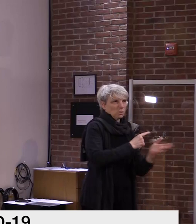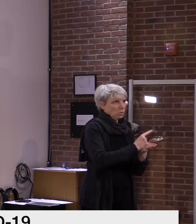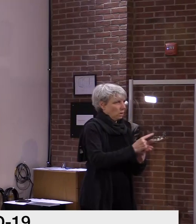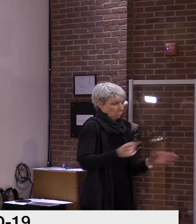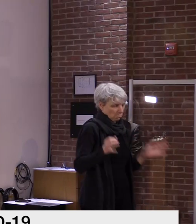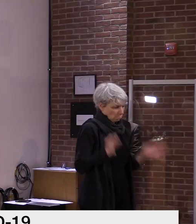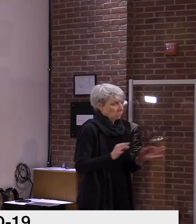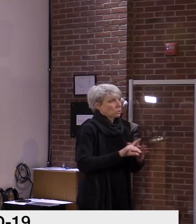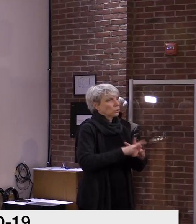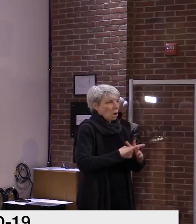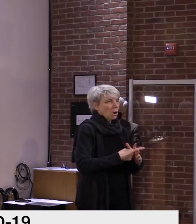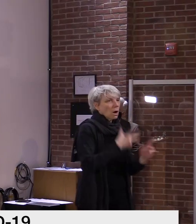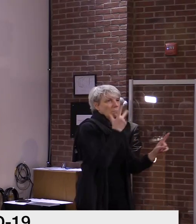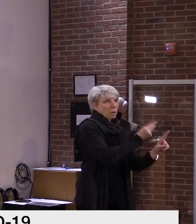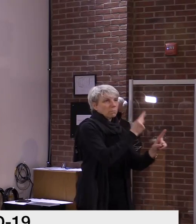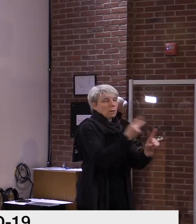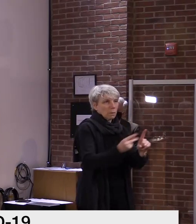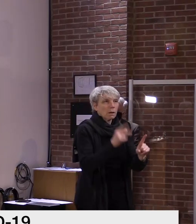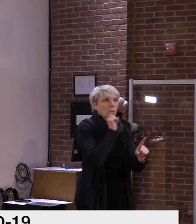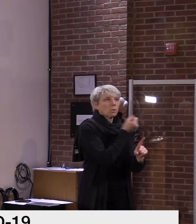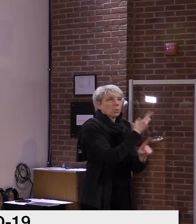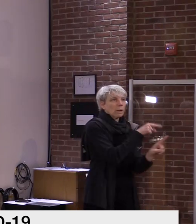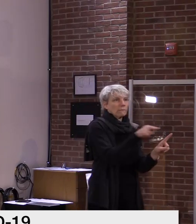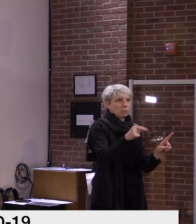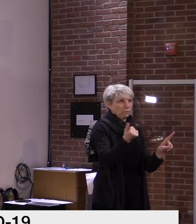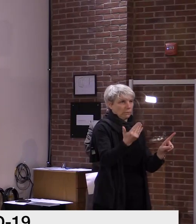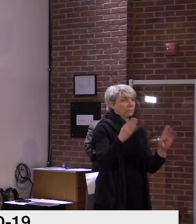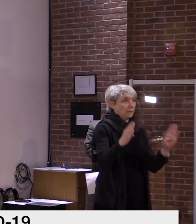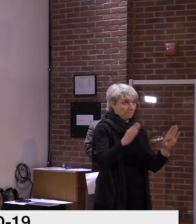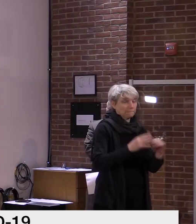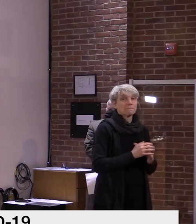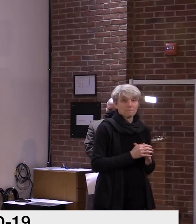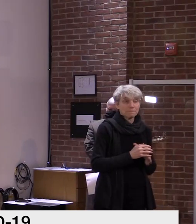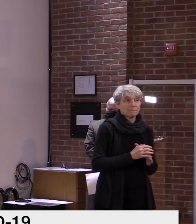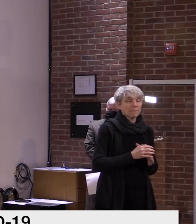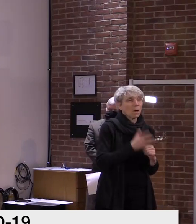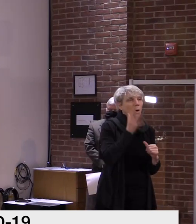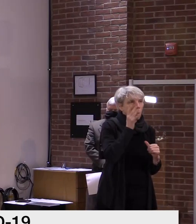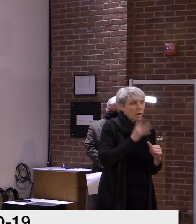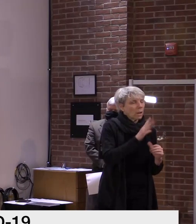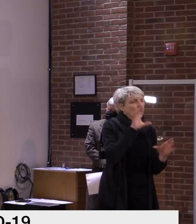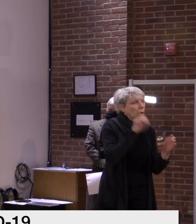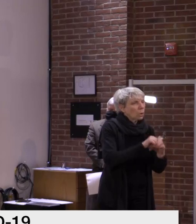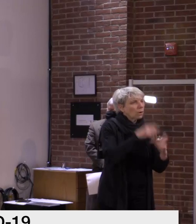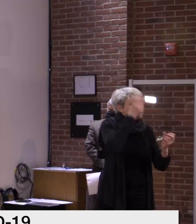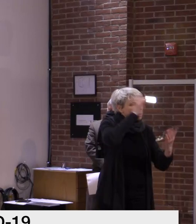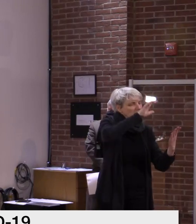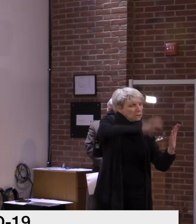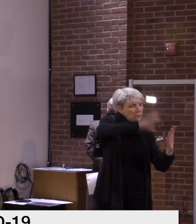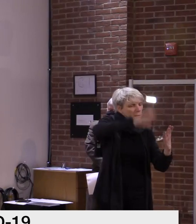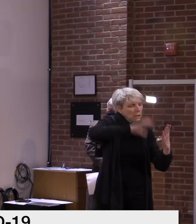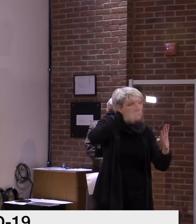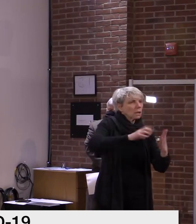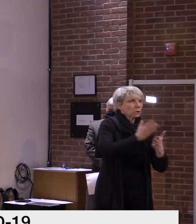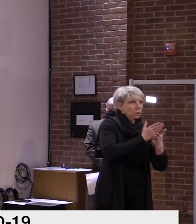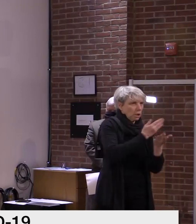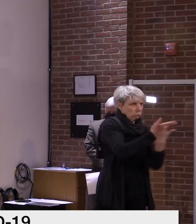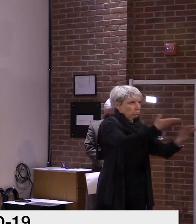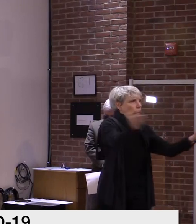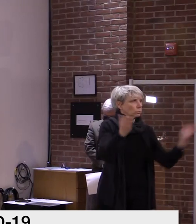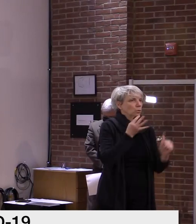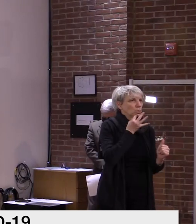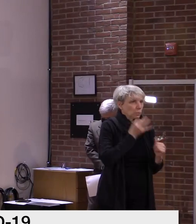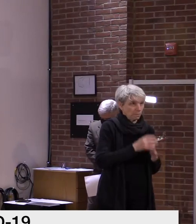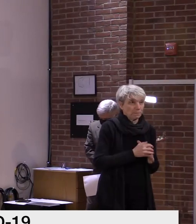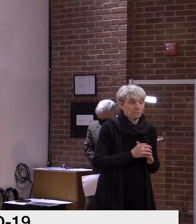be providing plenty of information about this and all our vaccination opportunities over the next days. In